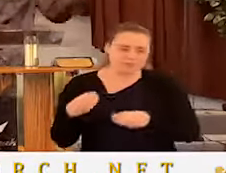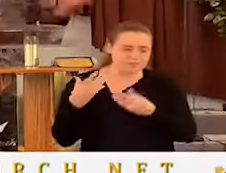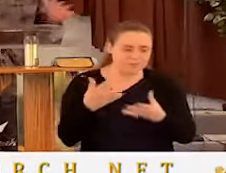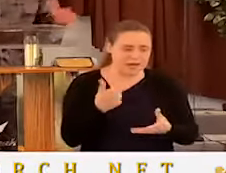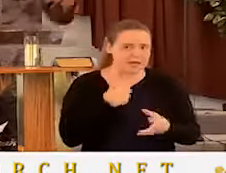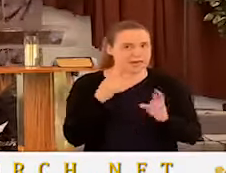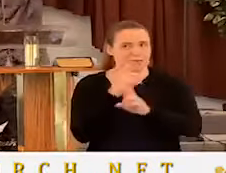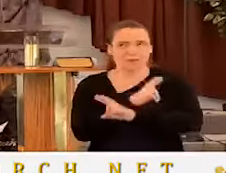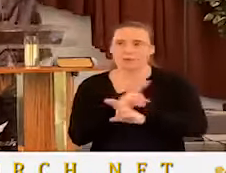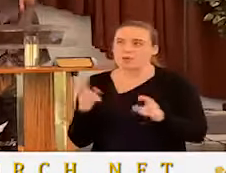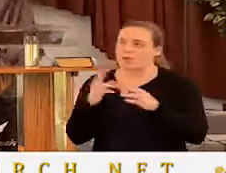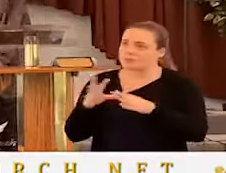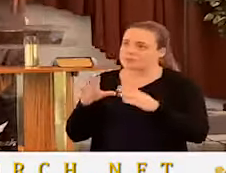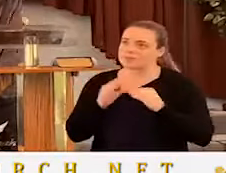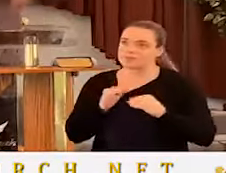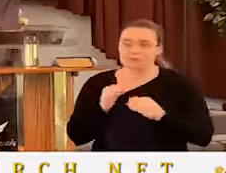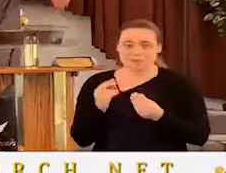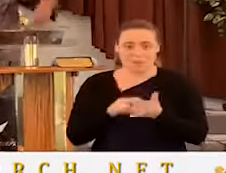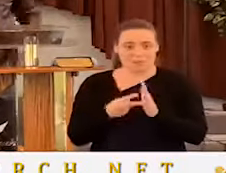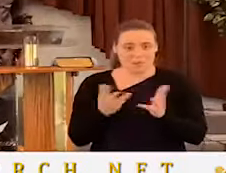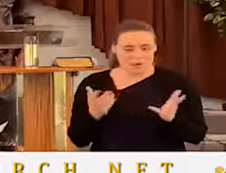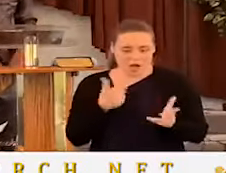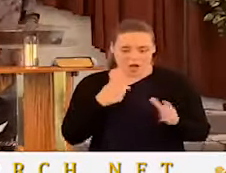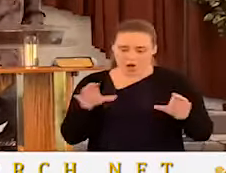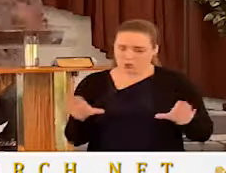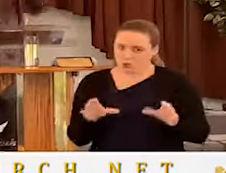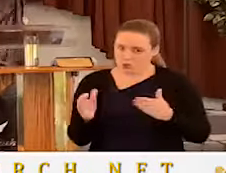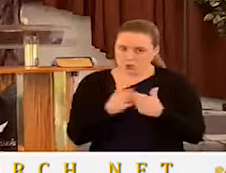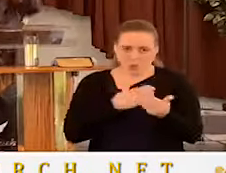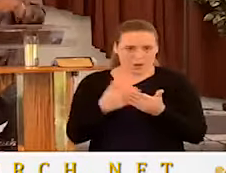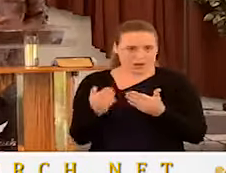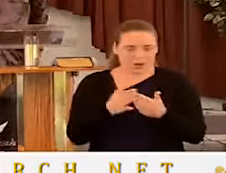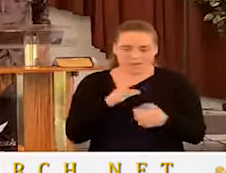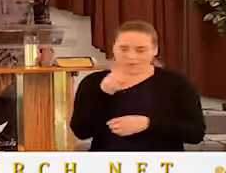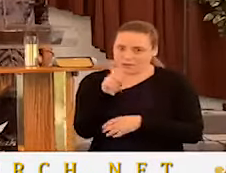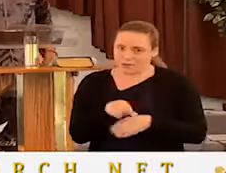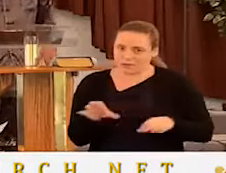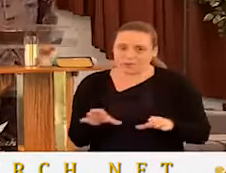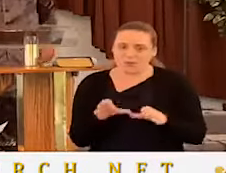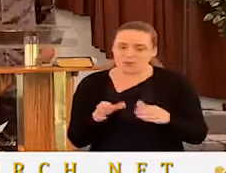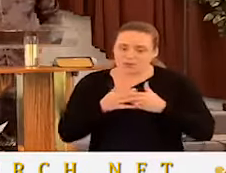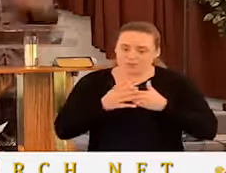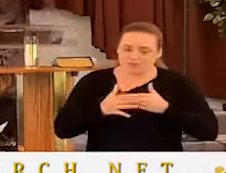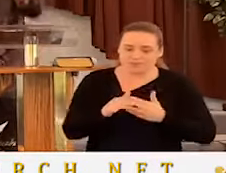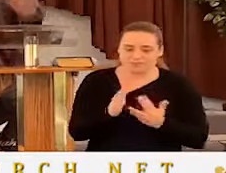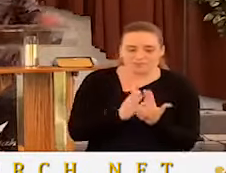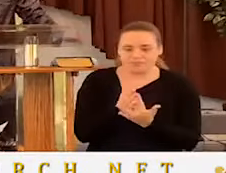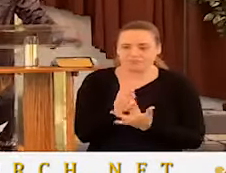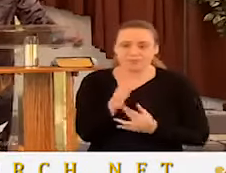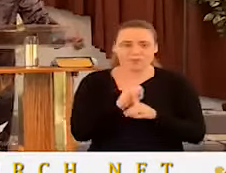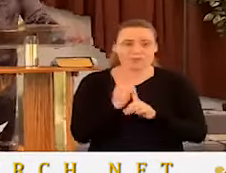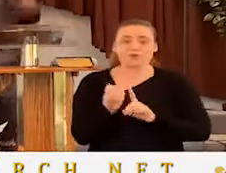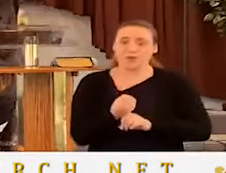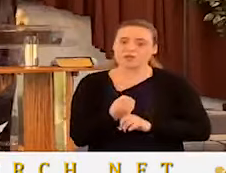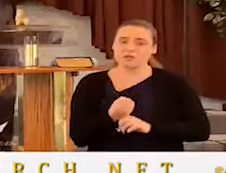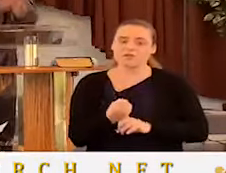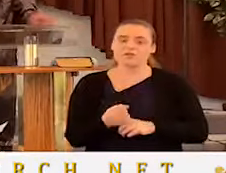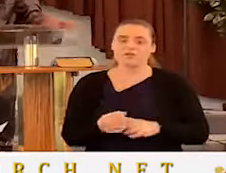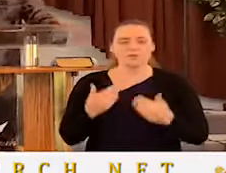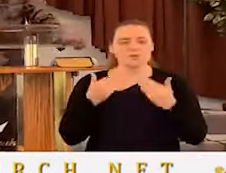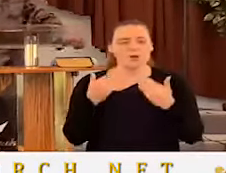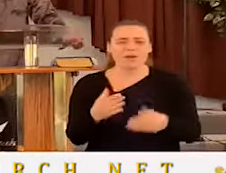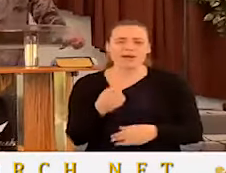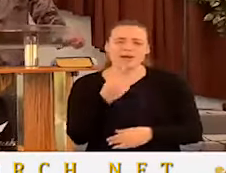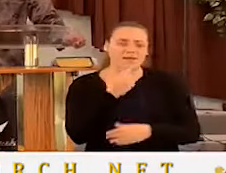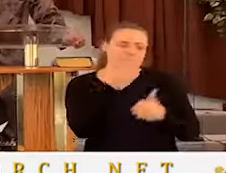going to do whatever it takes to get out of this situation, because it's only temporary. I can't touch somebody in your home right now and say it's